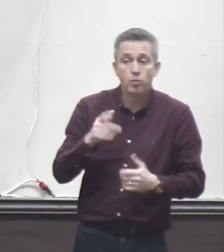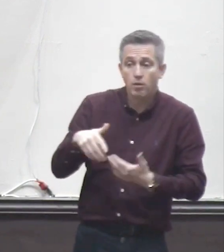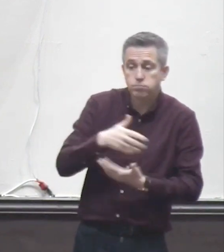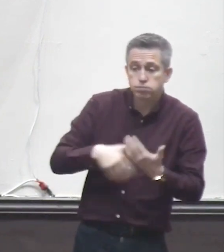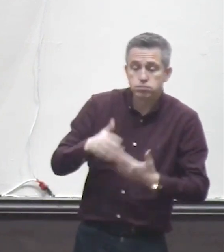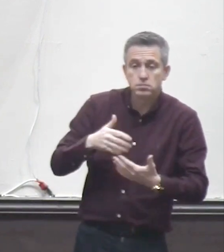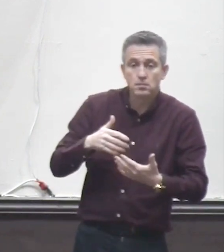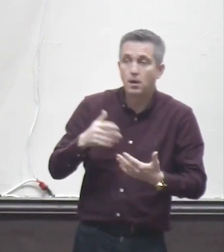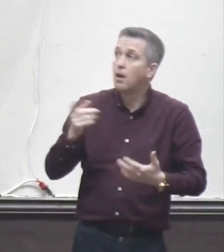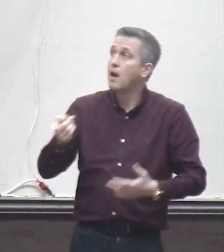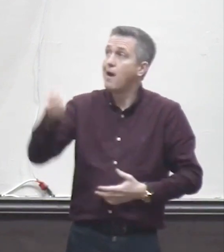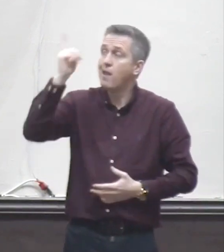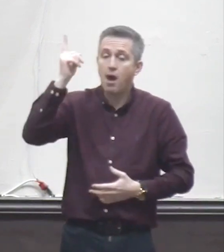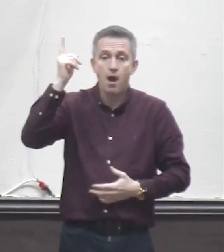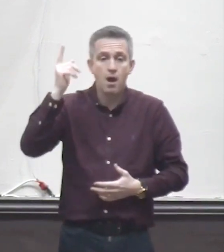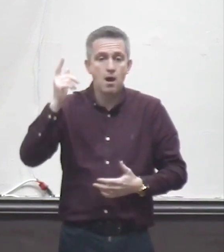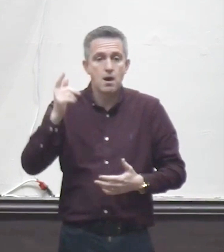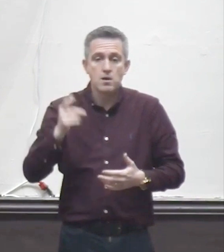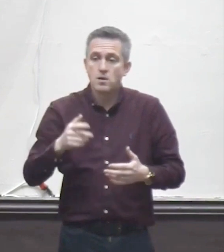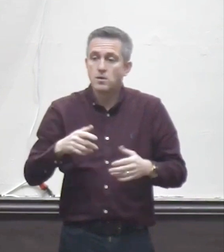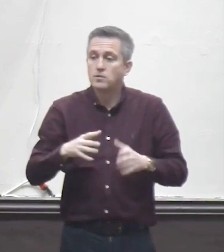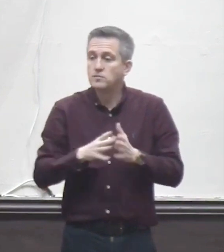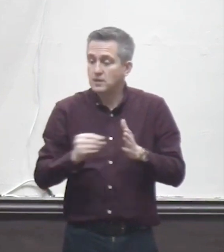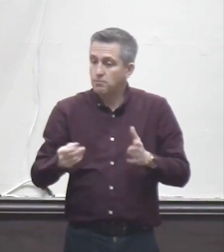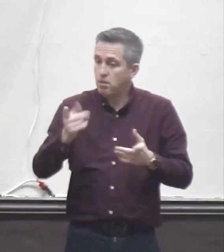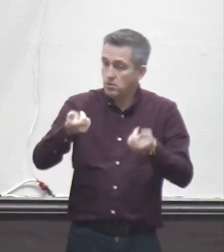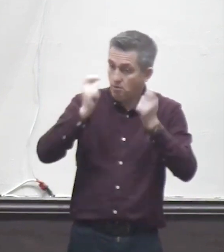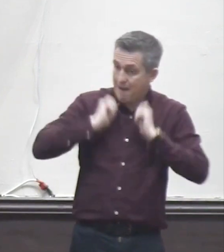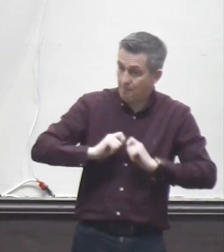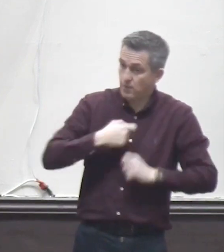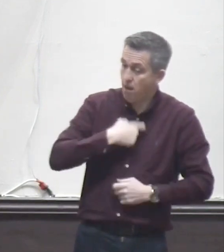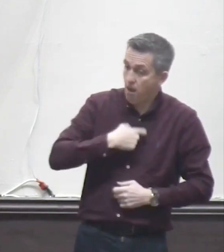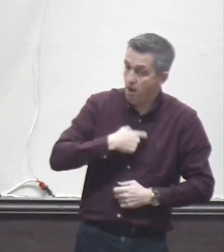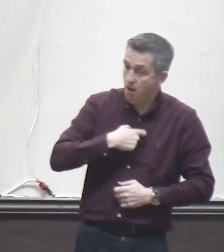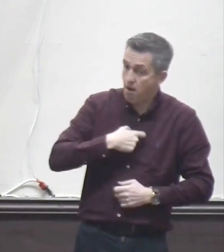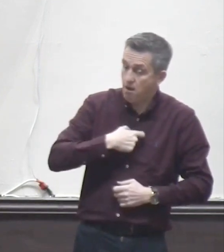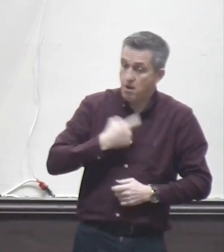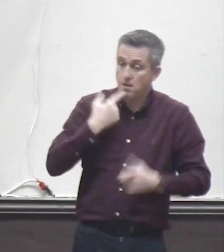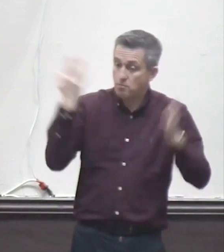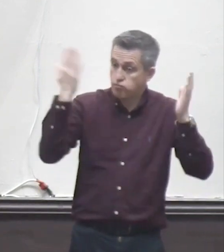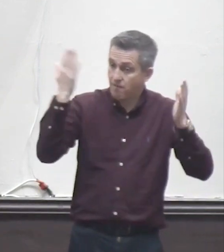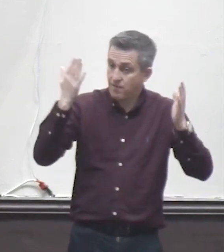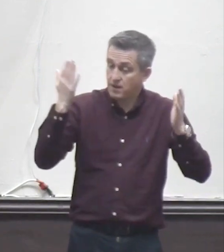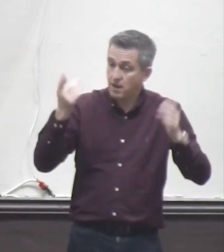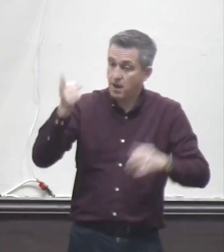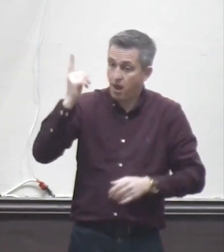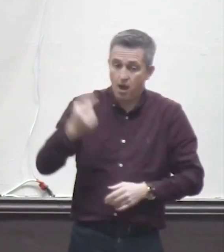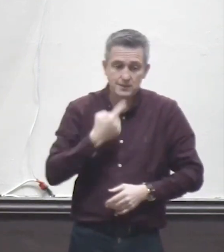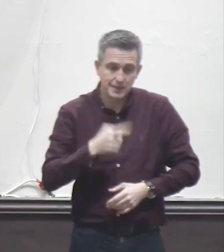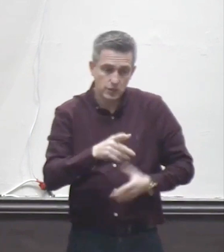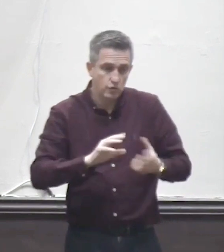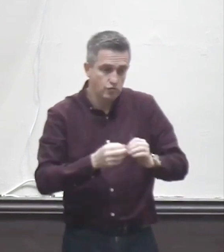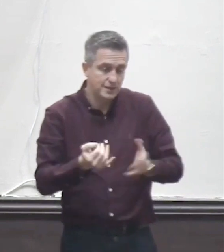Allah, and we're talking about putting out an amulet around your neck, and the Prophet sallallahu alaihi wasallam says that he's committed